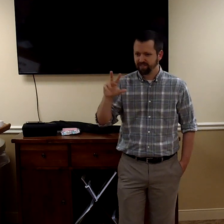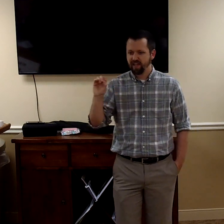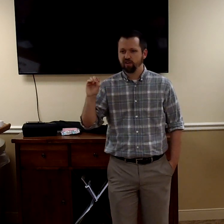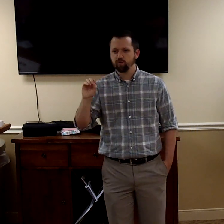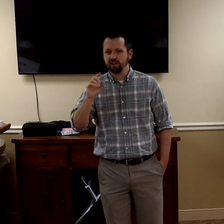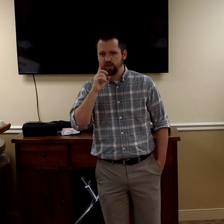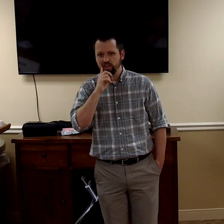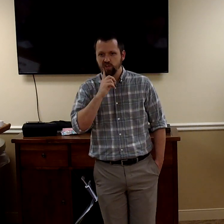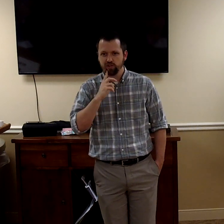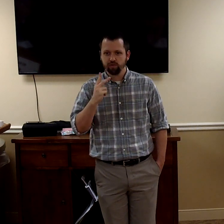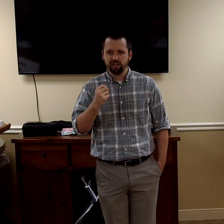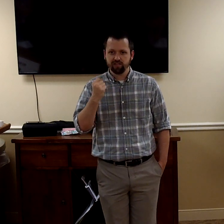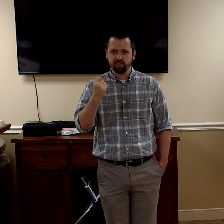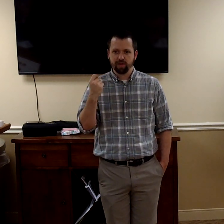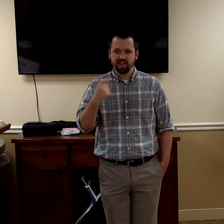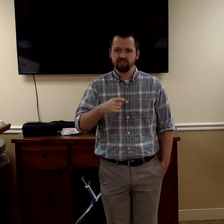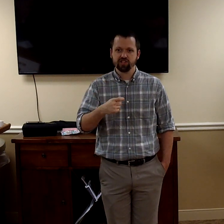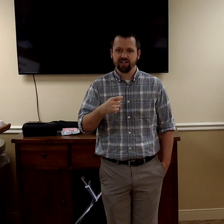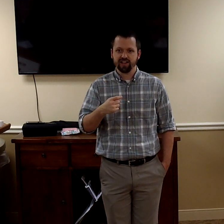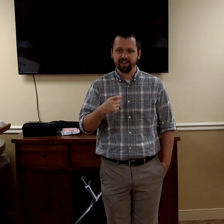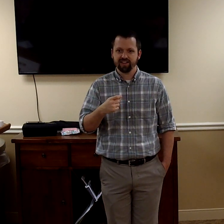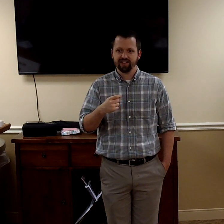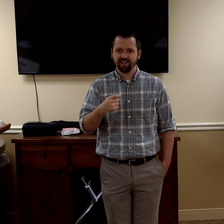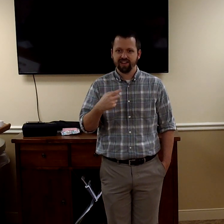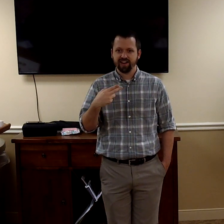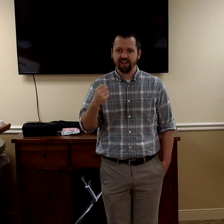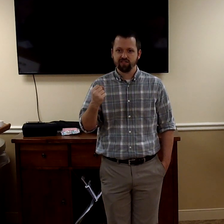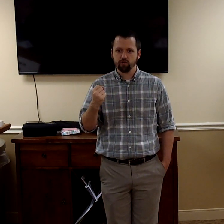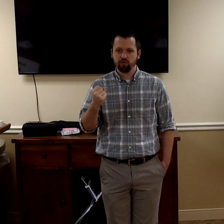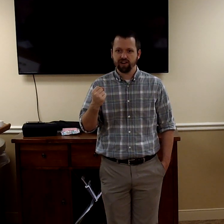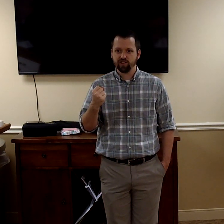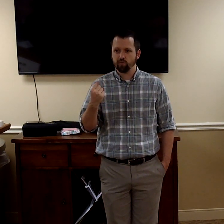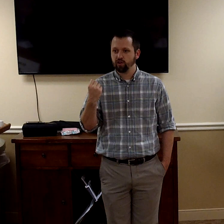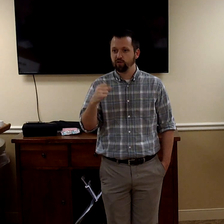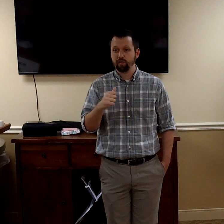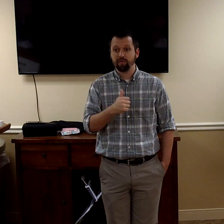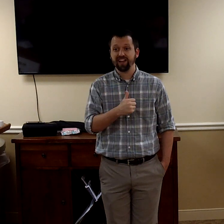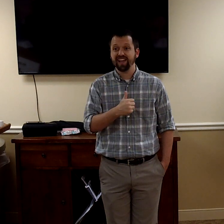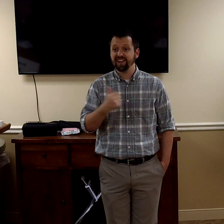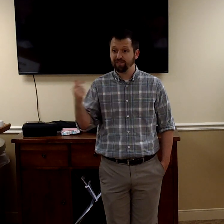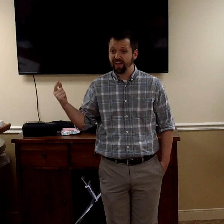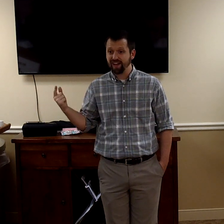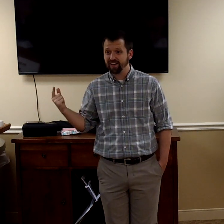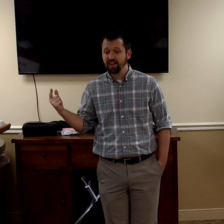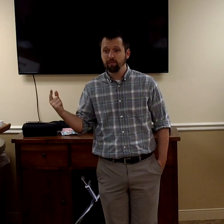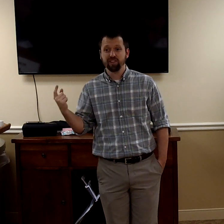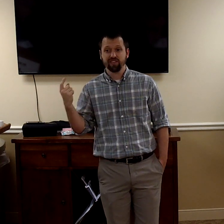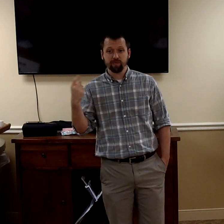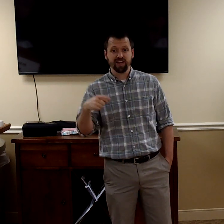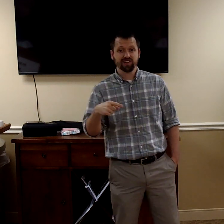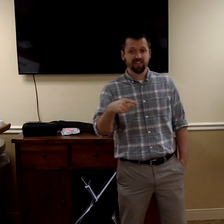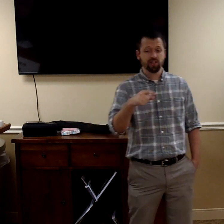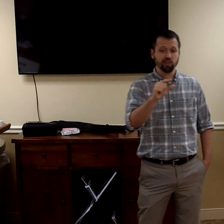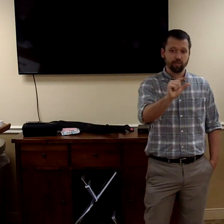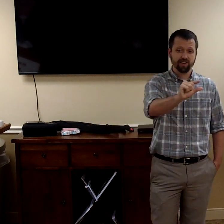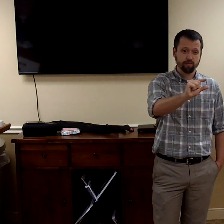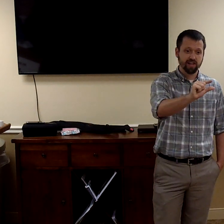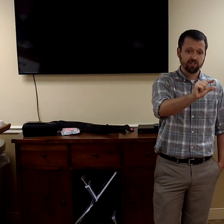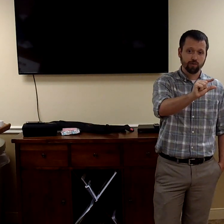I was one of those, I took 3 years of Spanish in high school, and I don't really remember any of that, but the Spanish, like the little bit of Spanish I would use